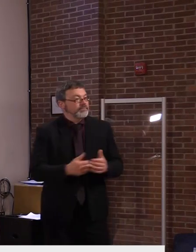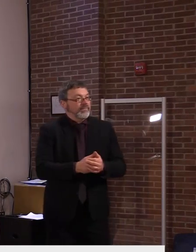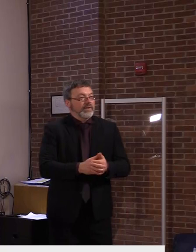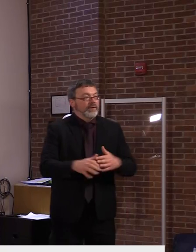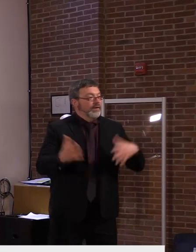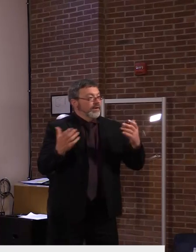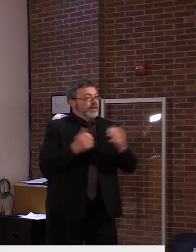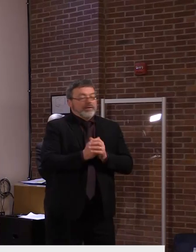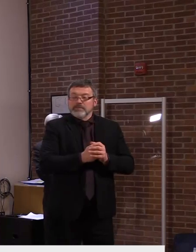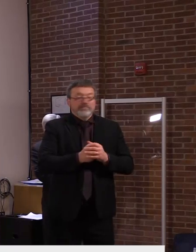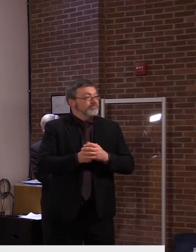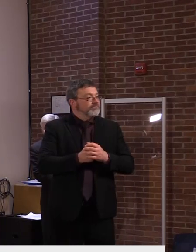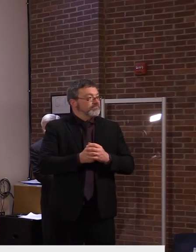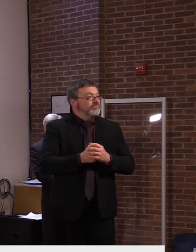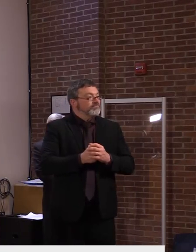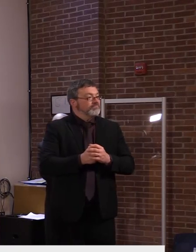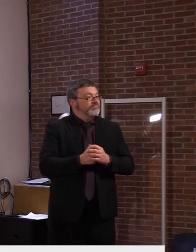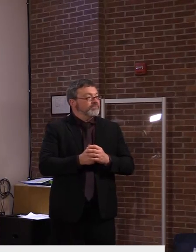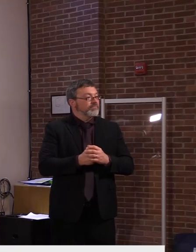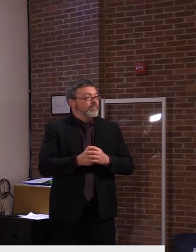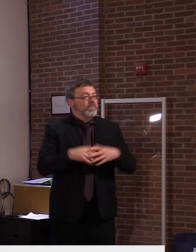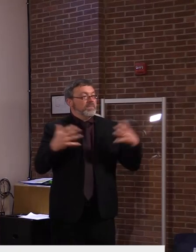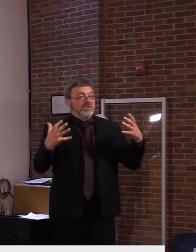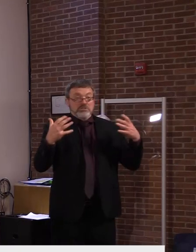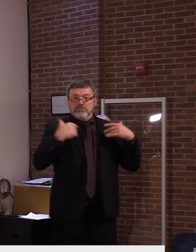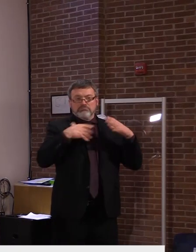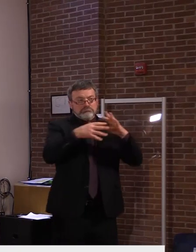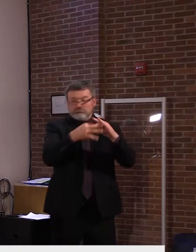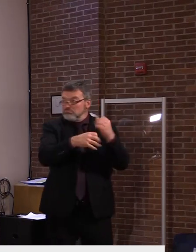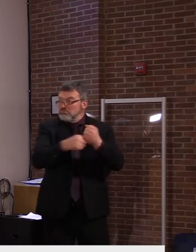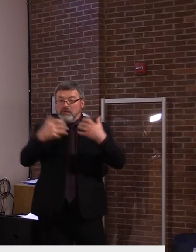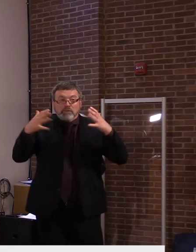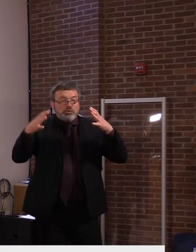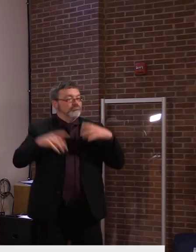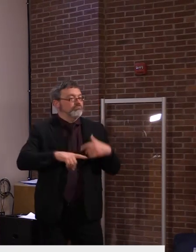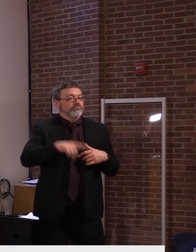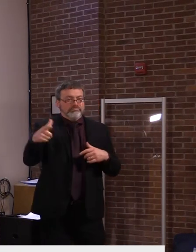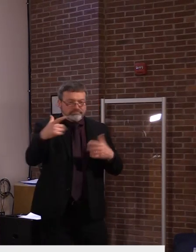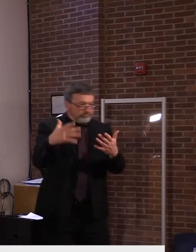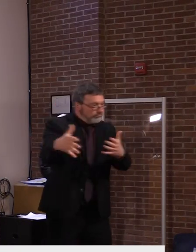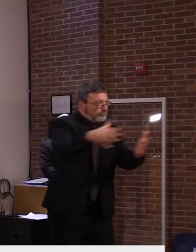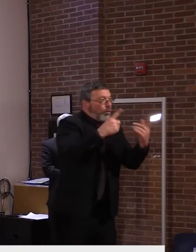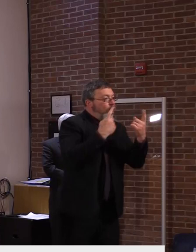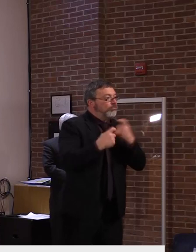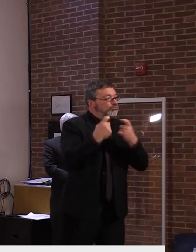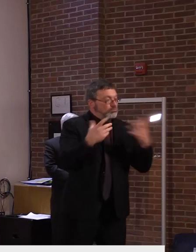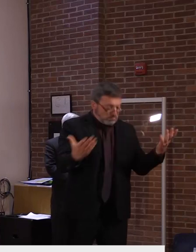Thank you, Dr. Levine. Now open it up to questions. Starting with folks in the room.